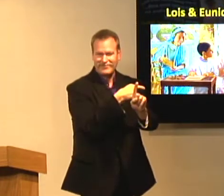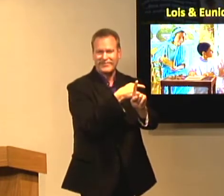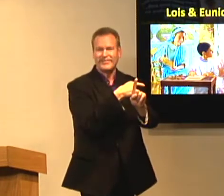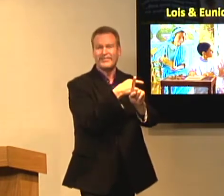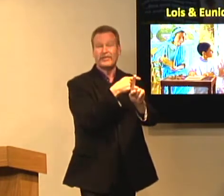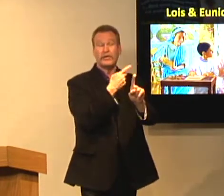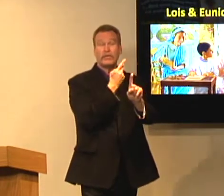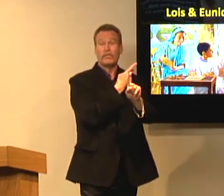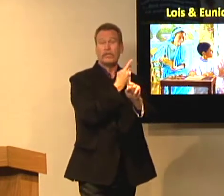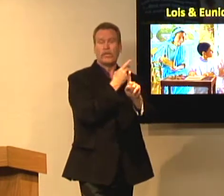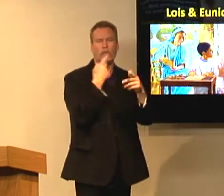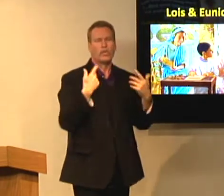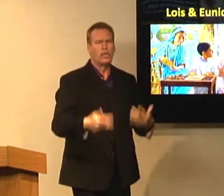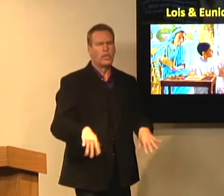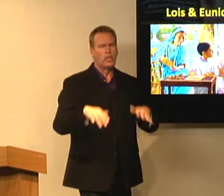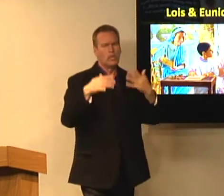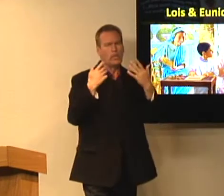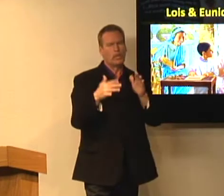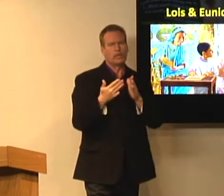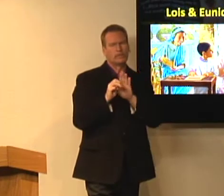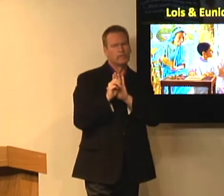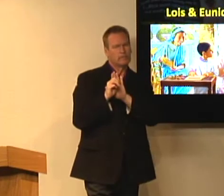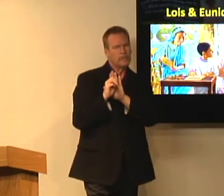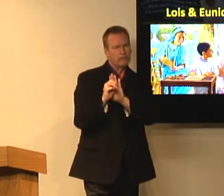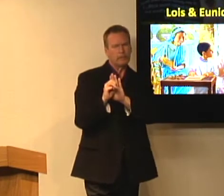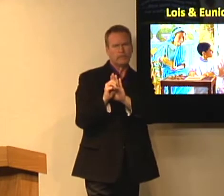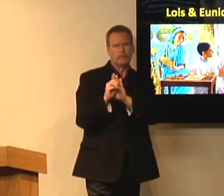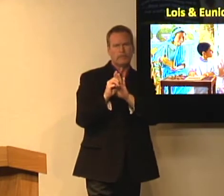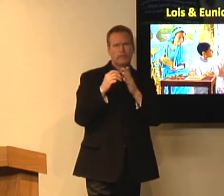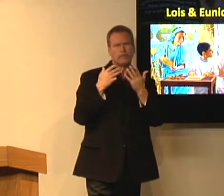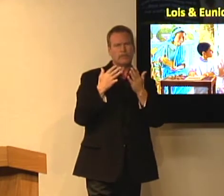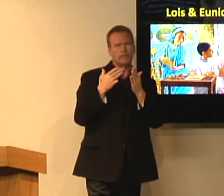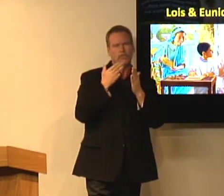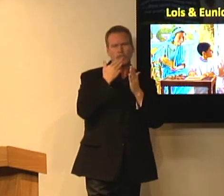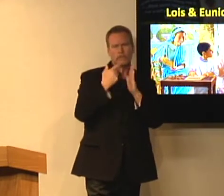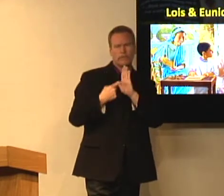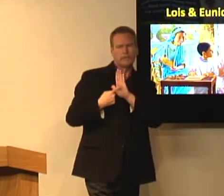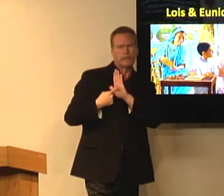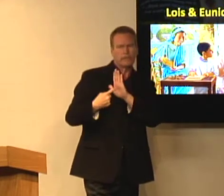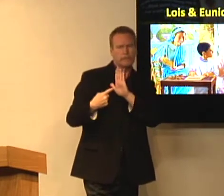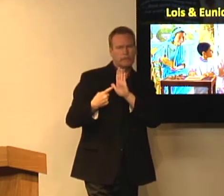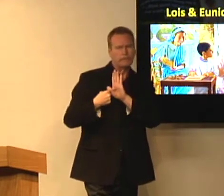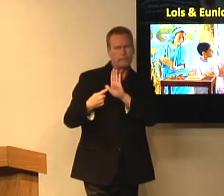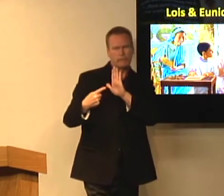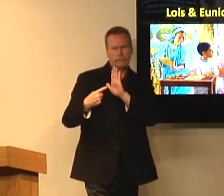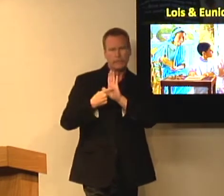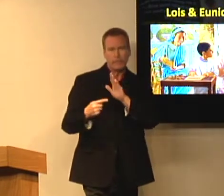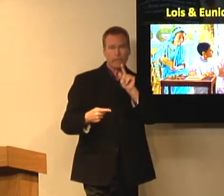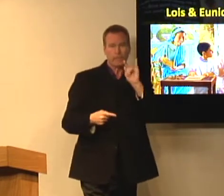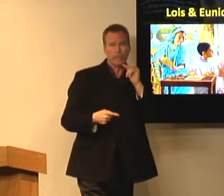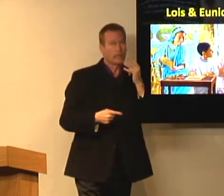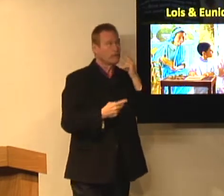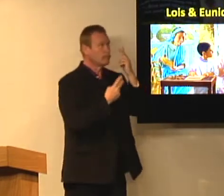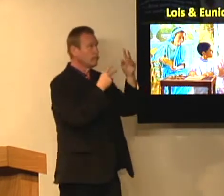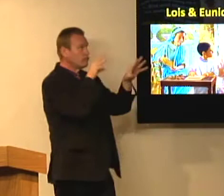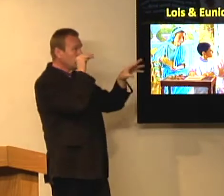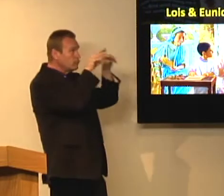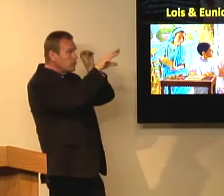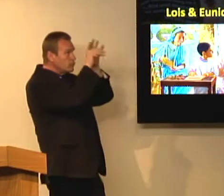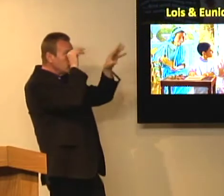one was his mother and one was his grandmother. And they both were shining examples to him because